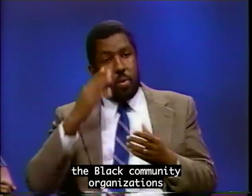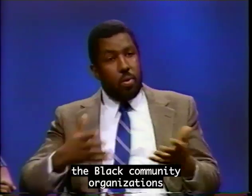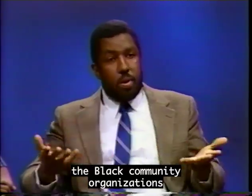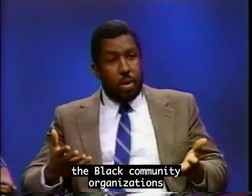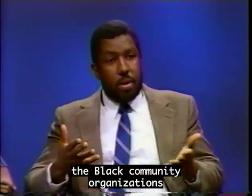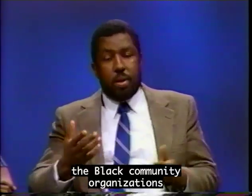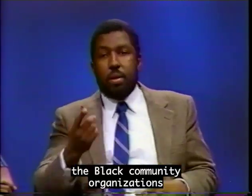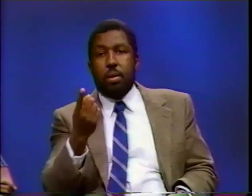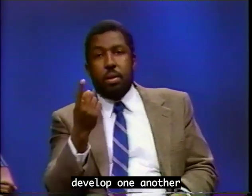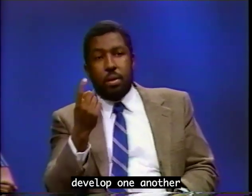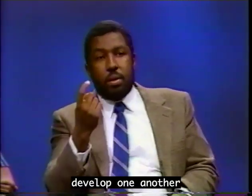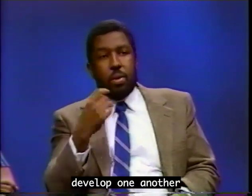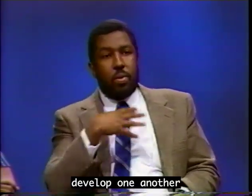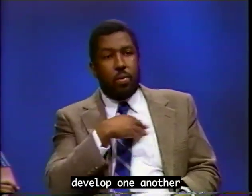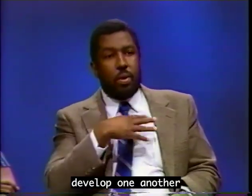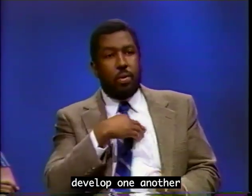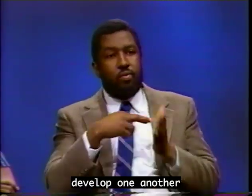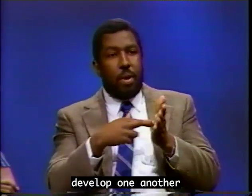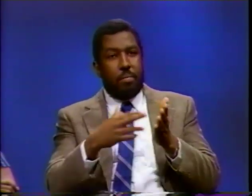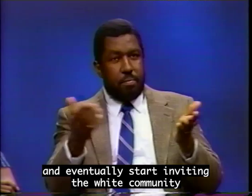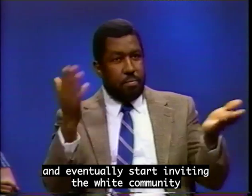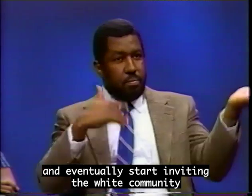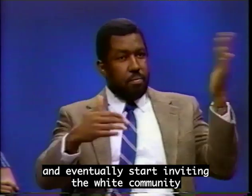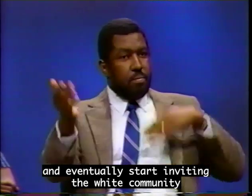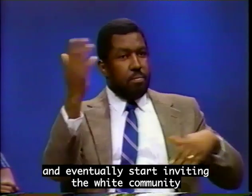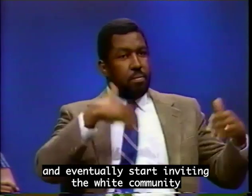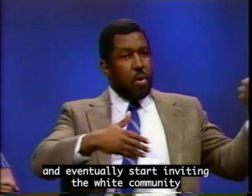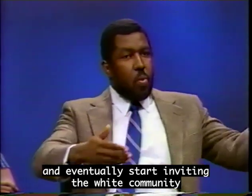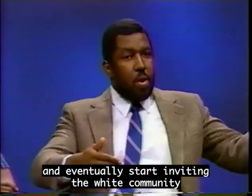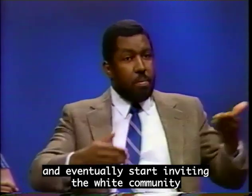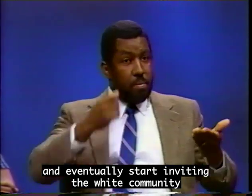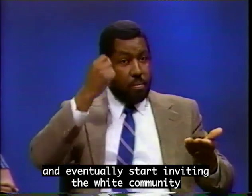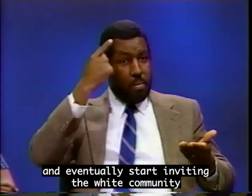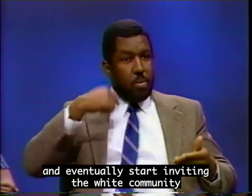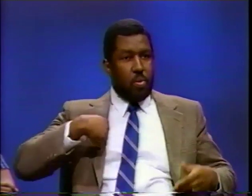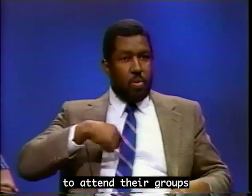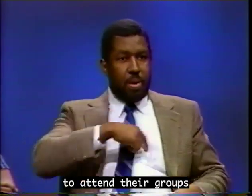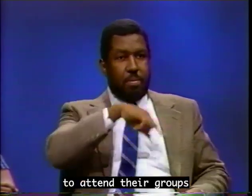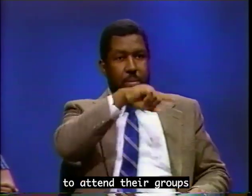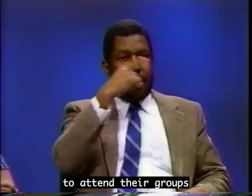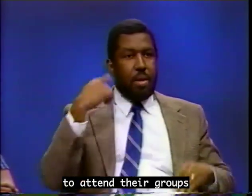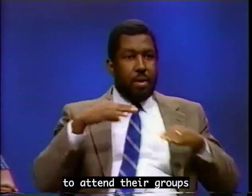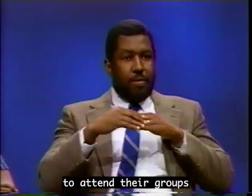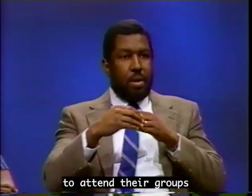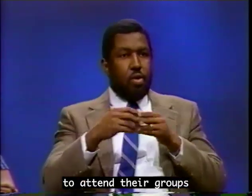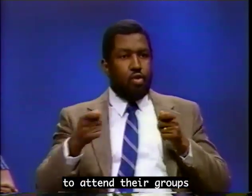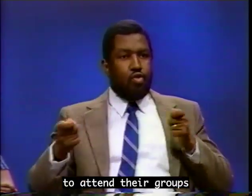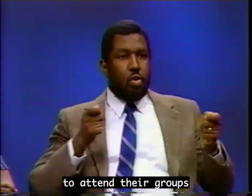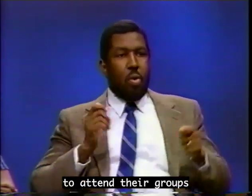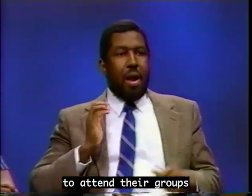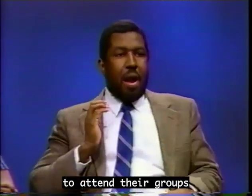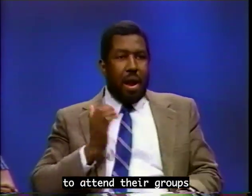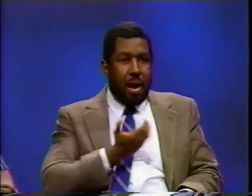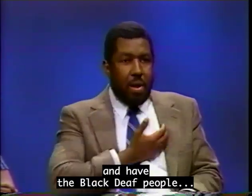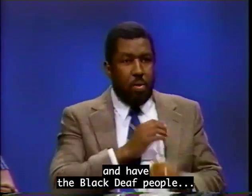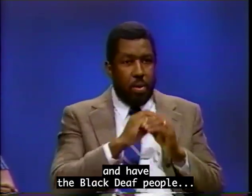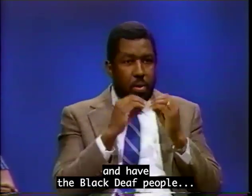community organizations develop one another and eventually start inviting the white community to attend their groups and have the